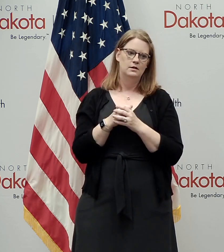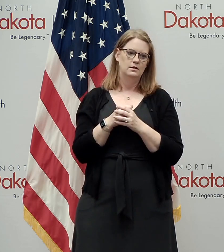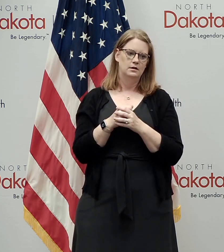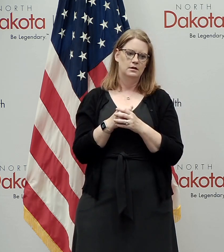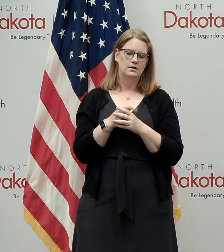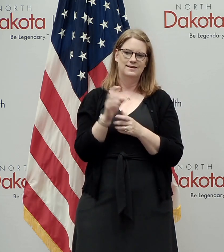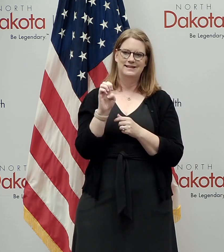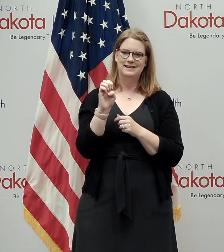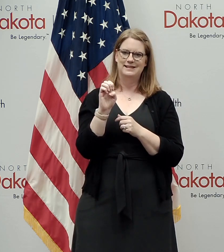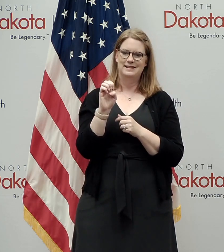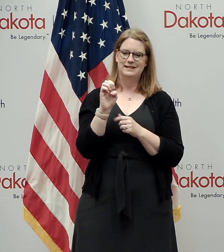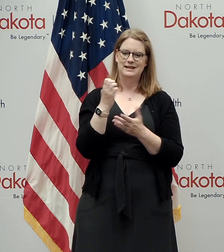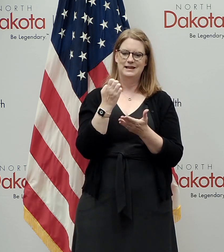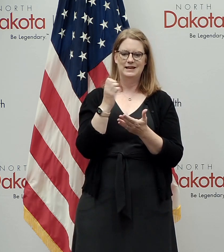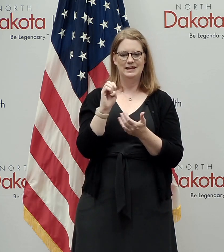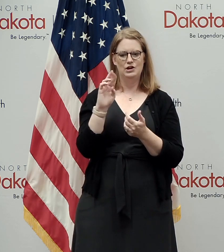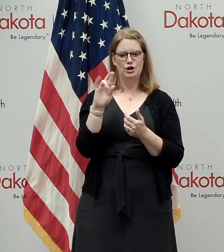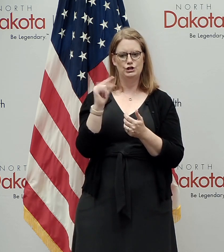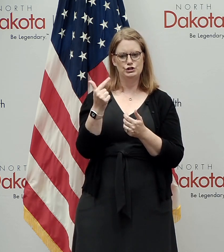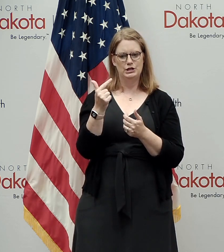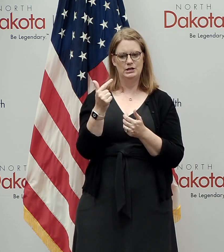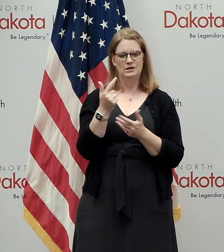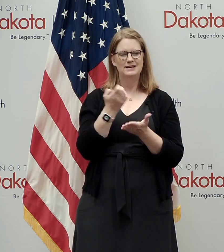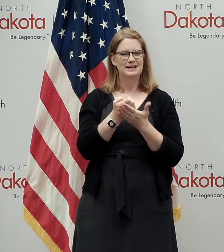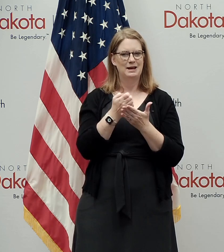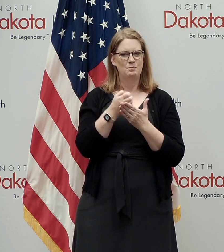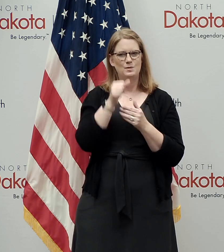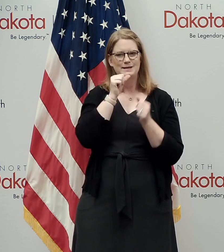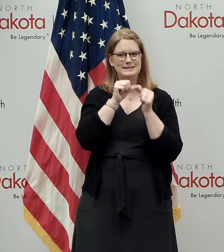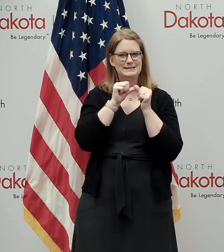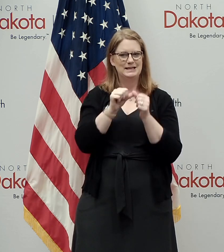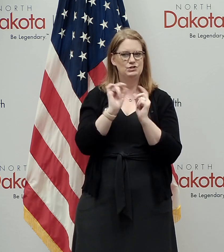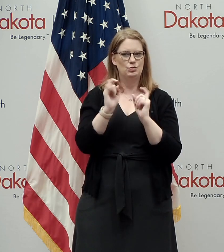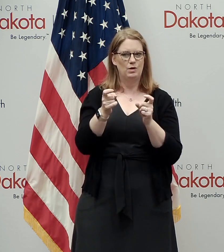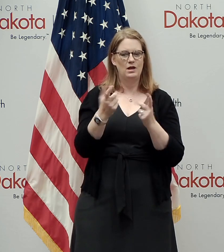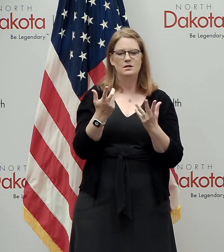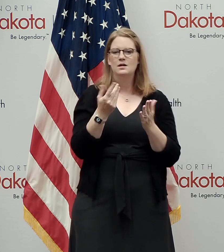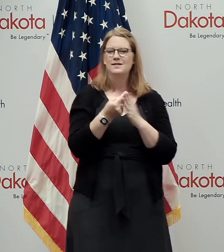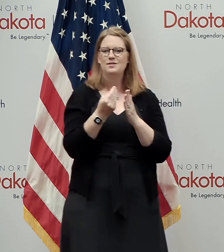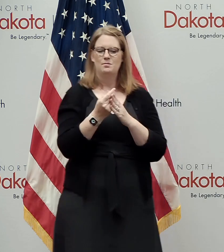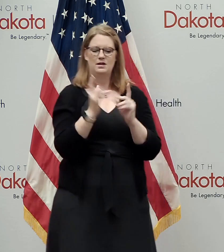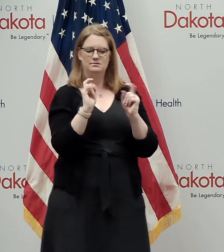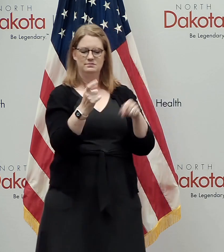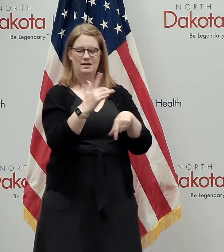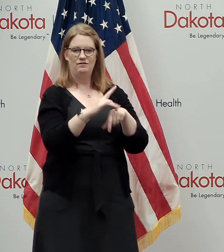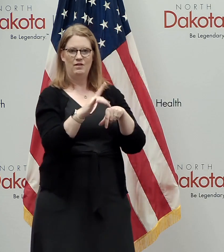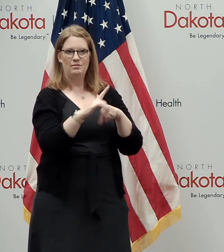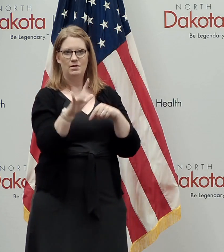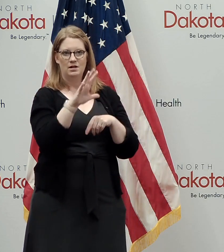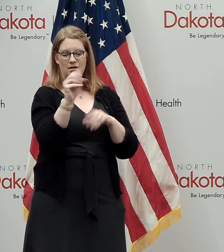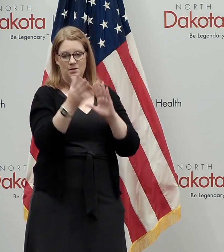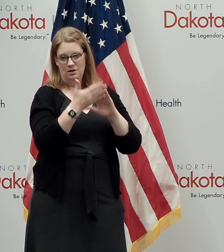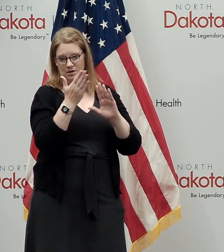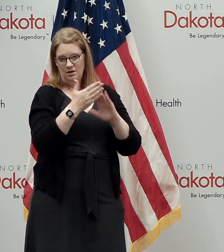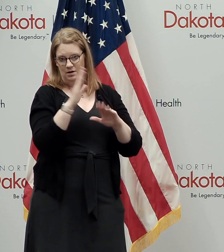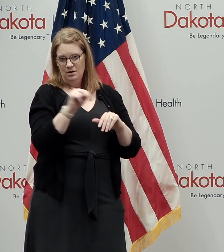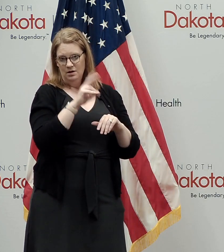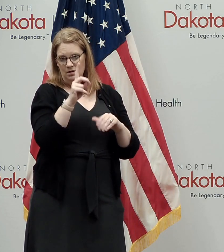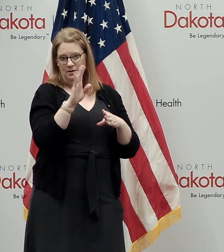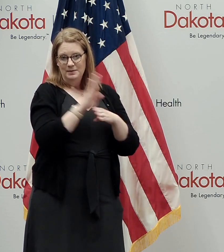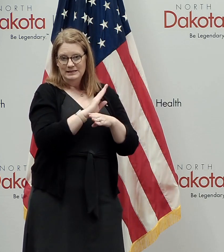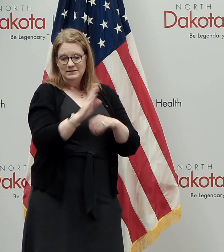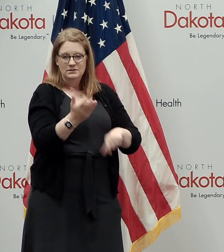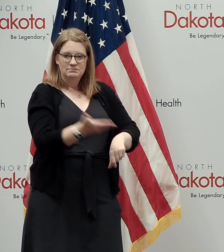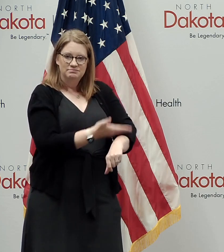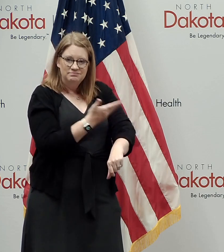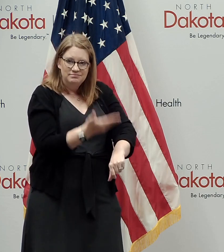economic resiliency grants, which we announced last week. As you know, these grants provide funds to companies operating in North Dakota for business improvements to